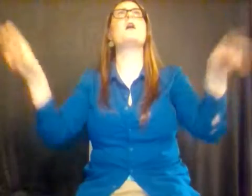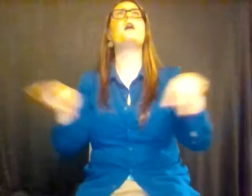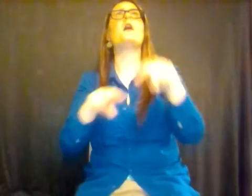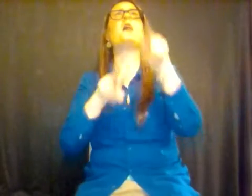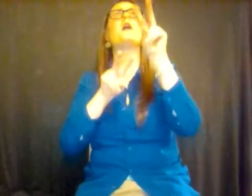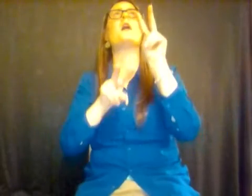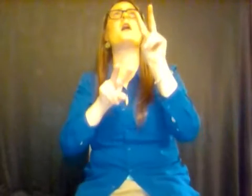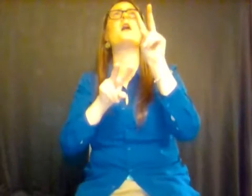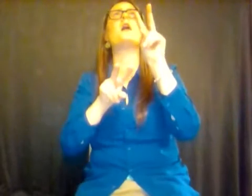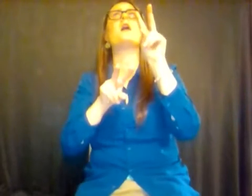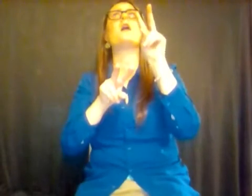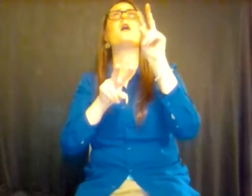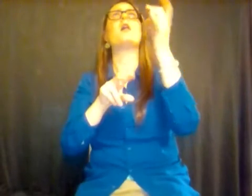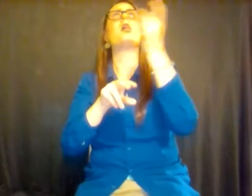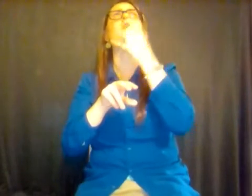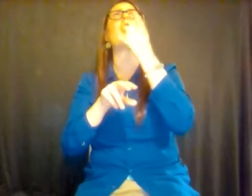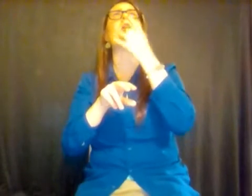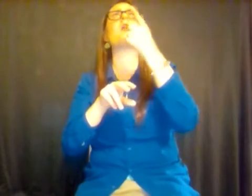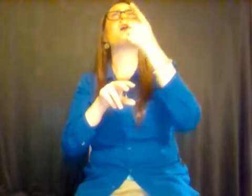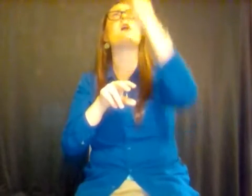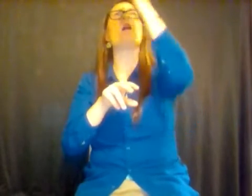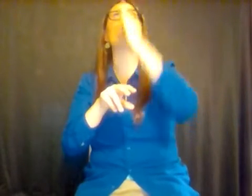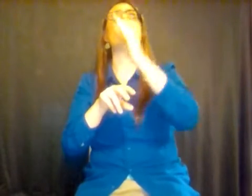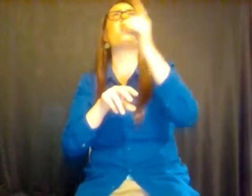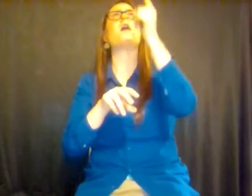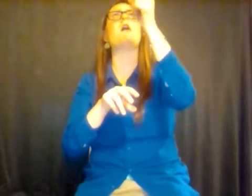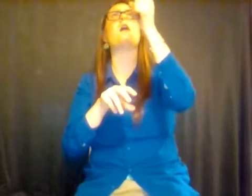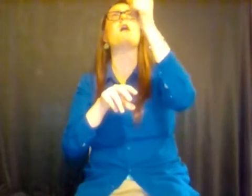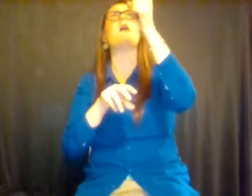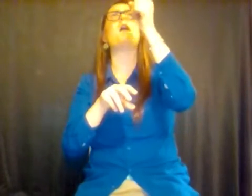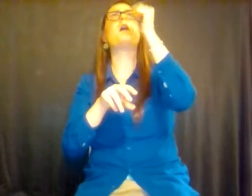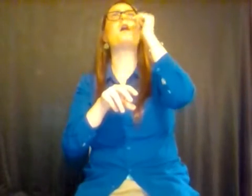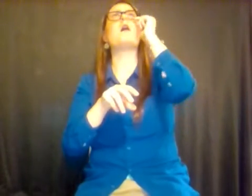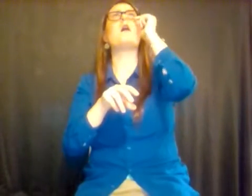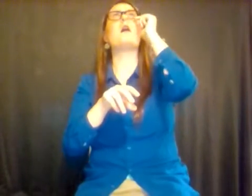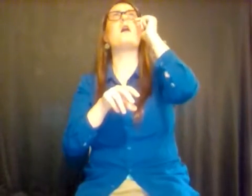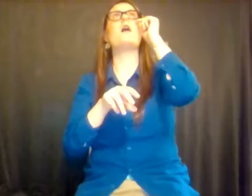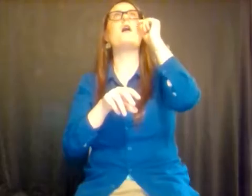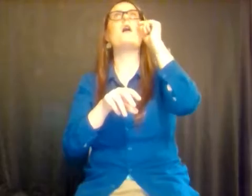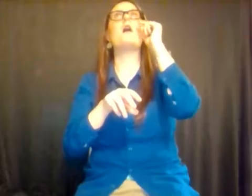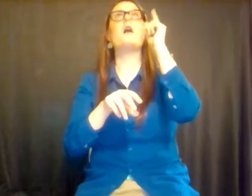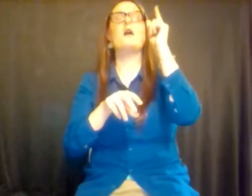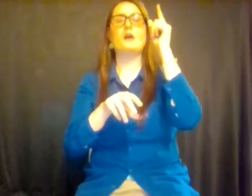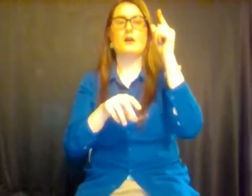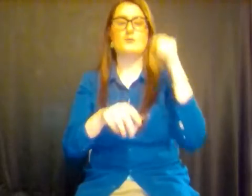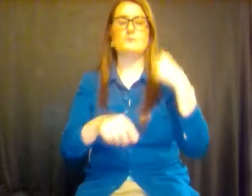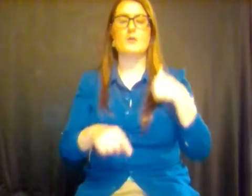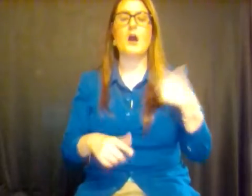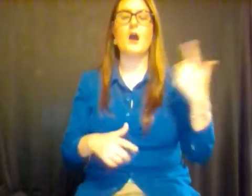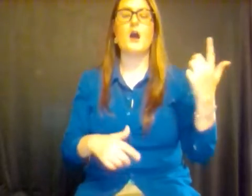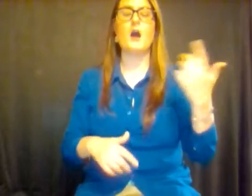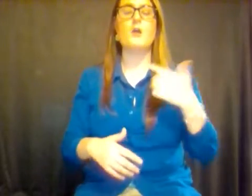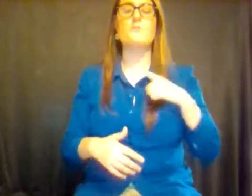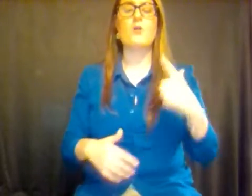top of the beam of light, was God himself. And God spoke to Jacob. "I am the Lord, the God of